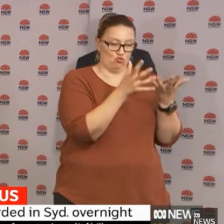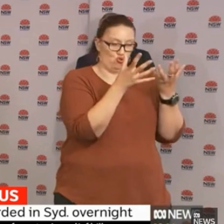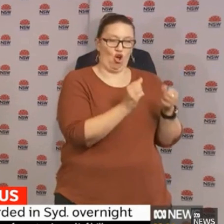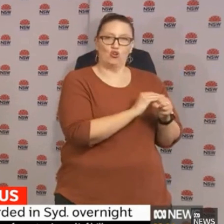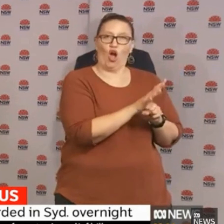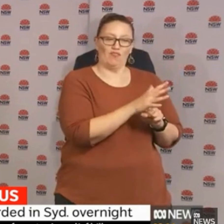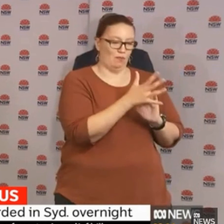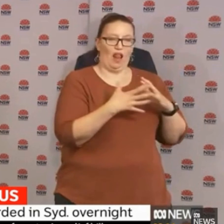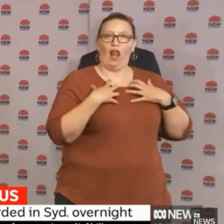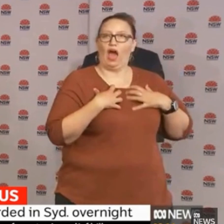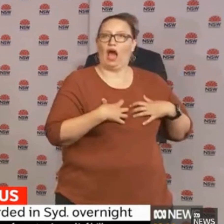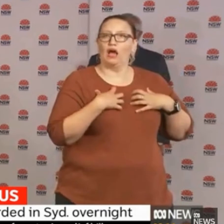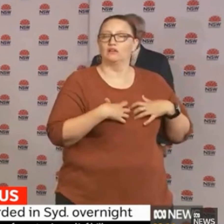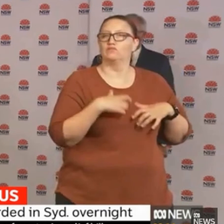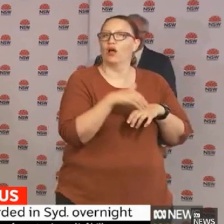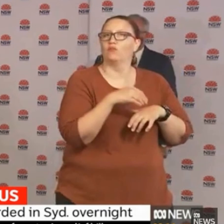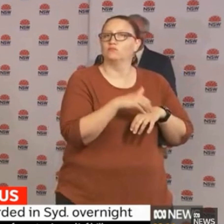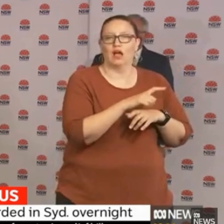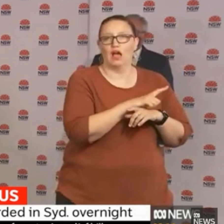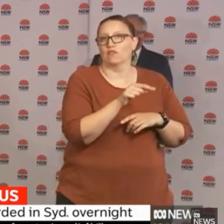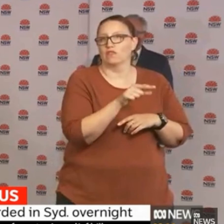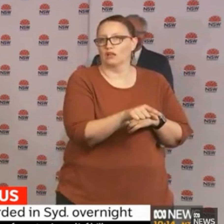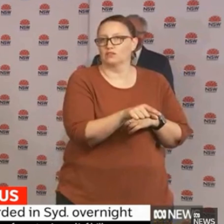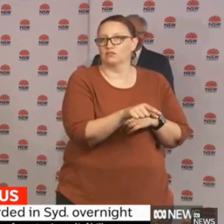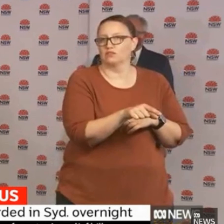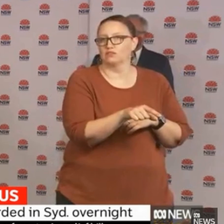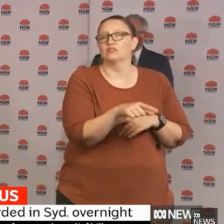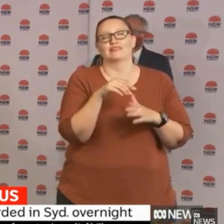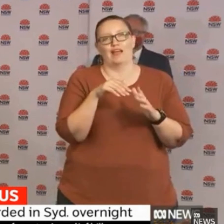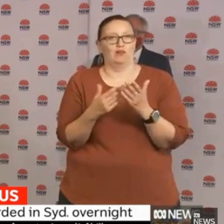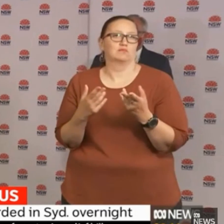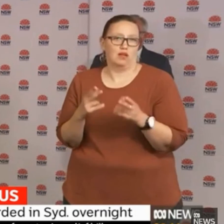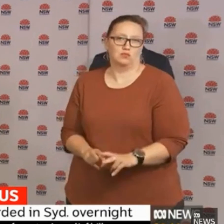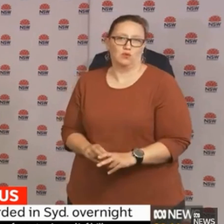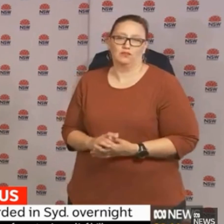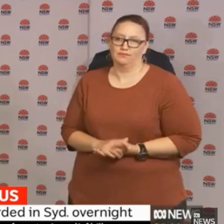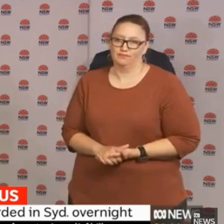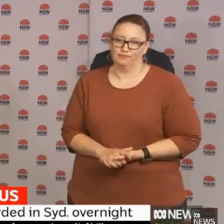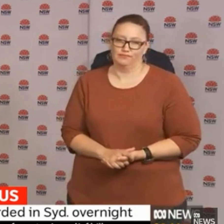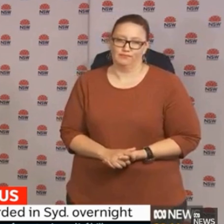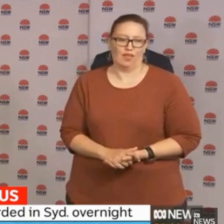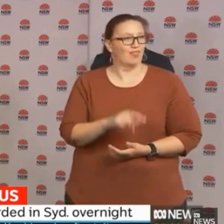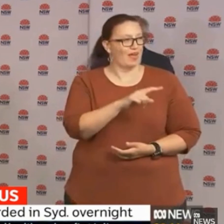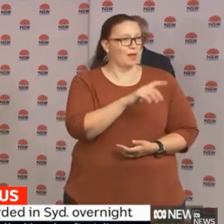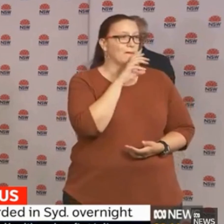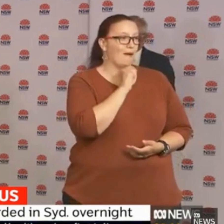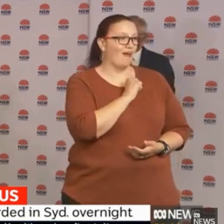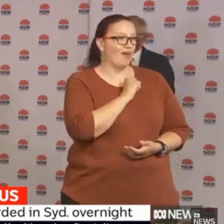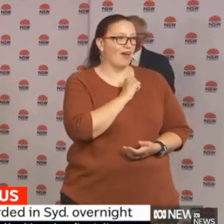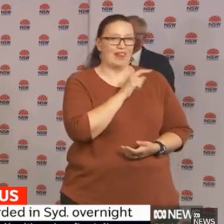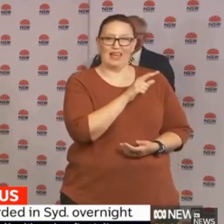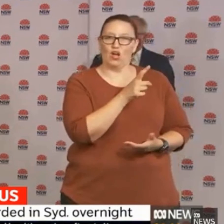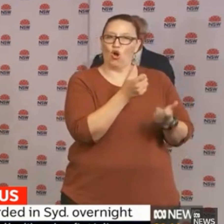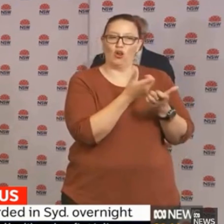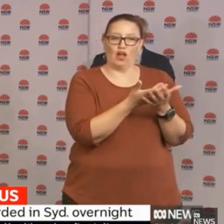March. He was a household contact of a locally acquired case, and although his death is considered to be related to